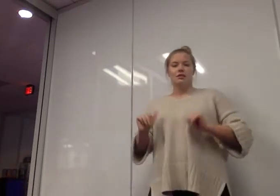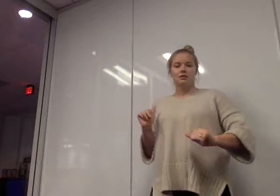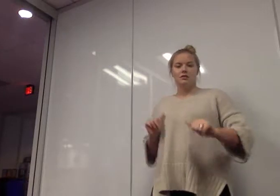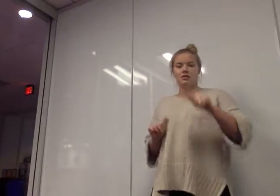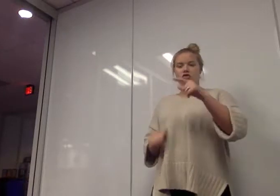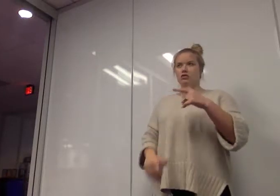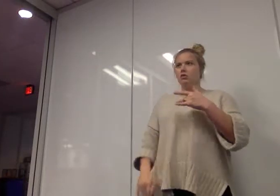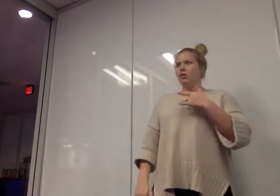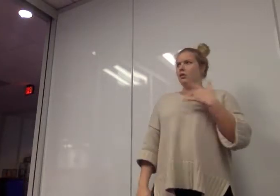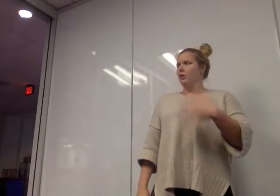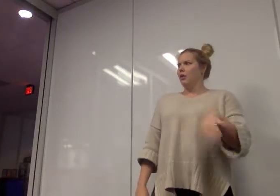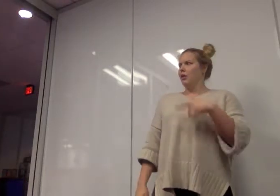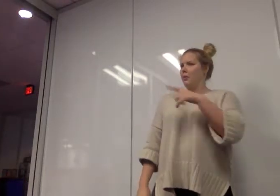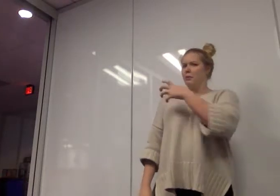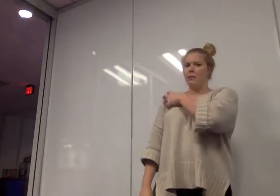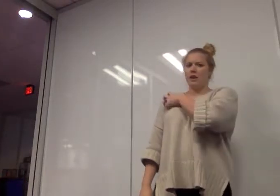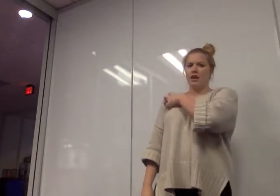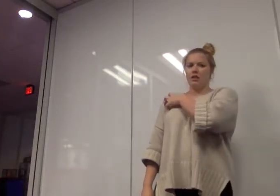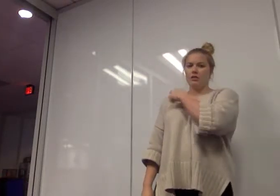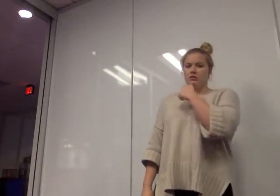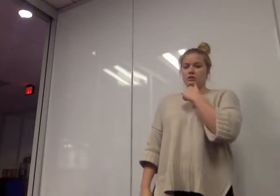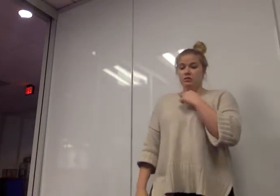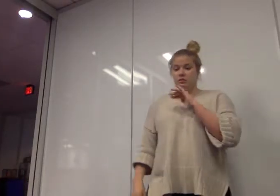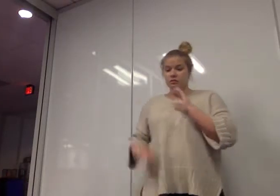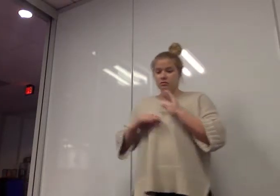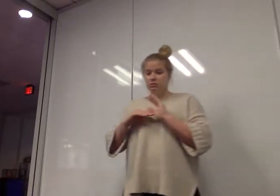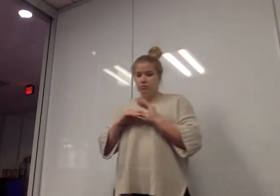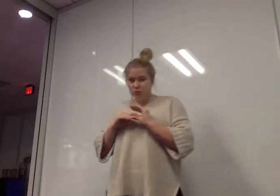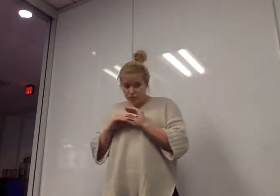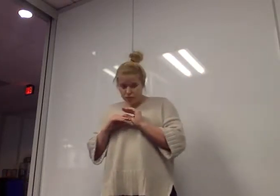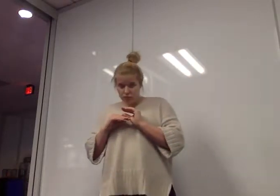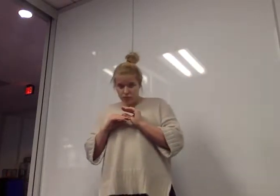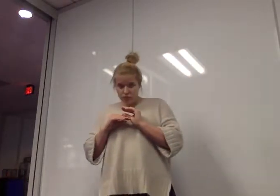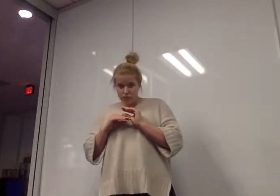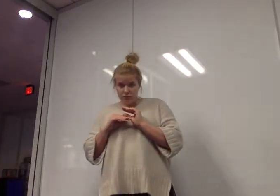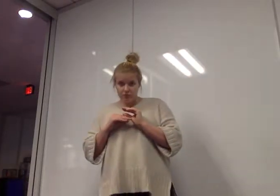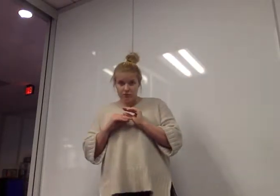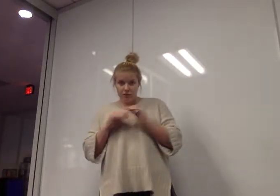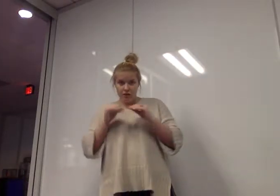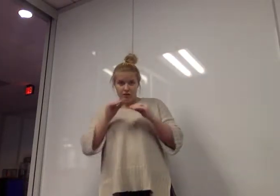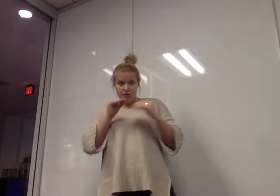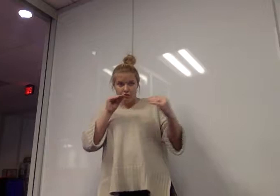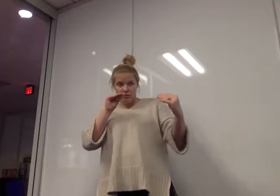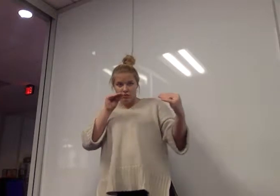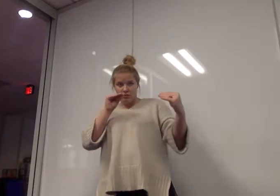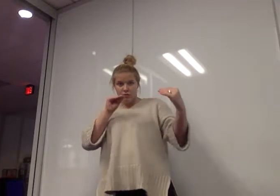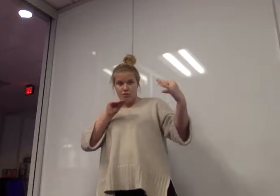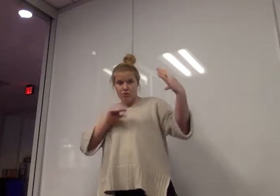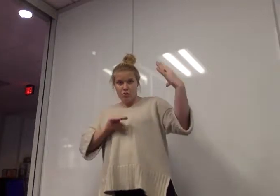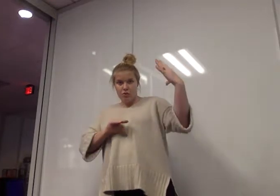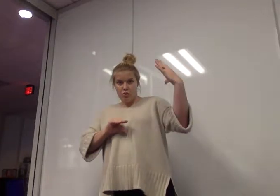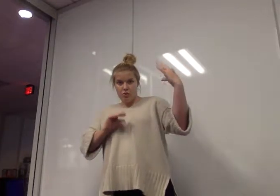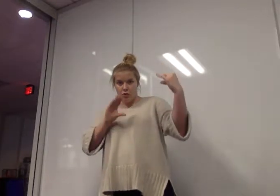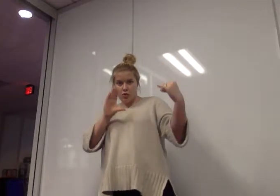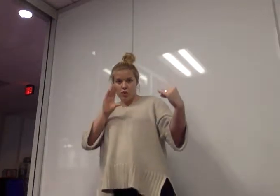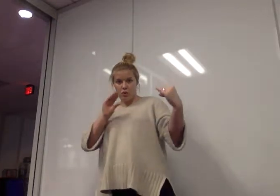powerful with us, we tend to make ourselves smaller. We don't mirror them, we do the opposite of them. So I'm watching this behavior